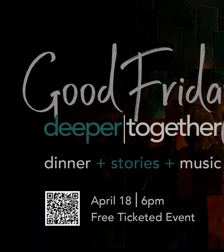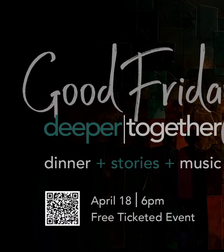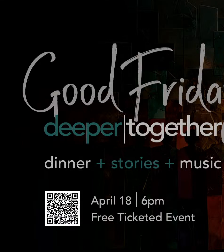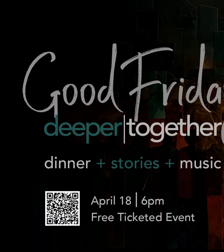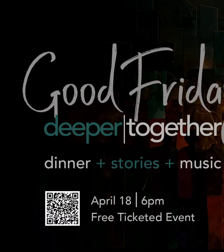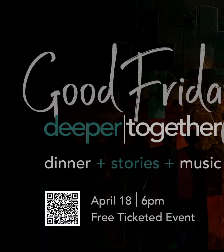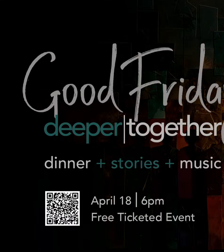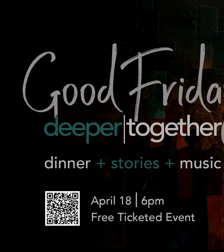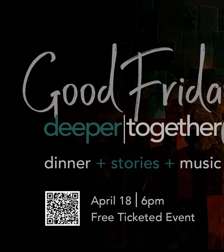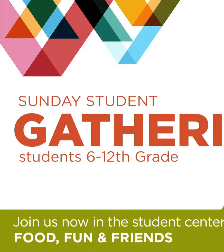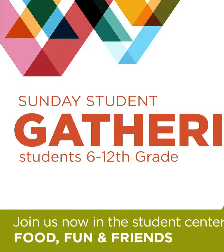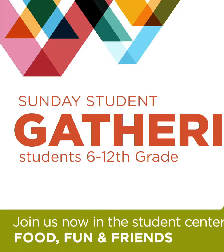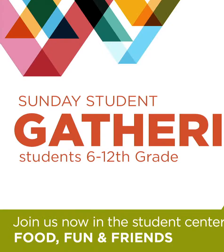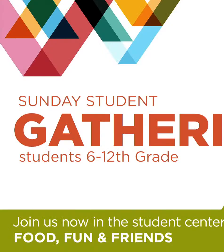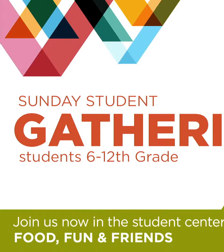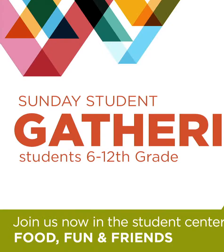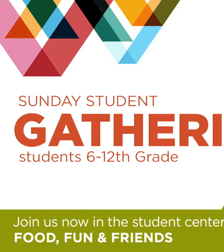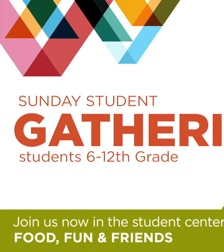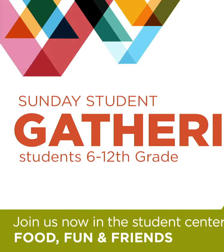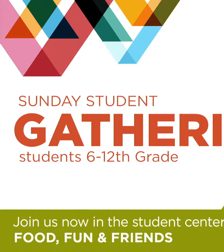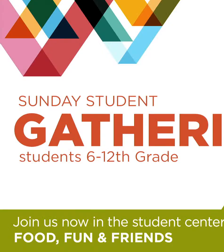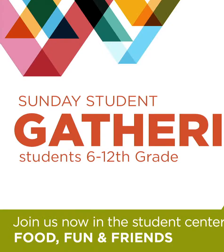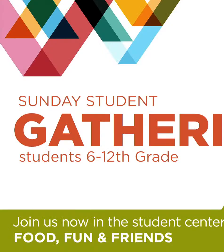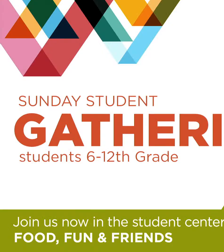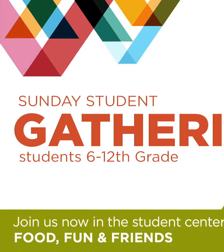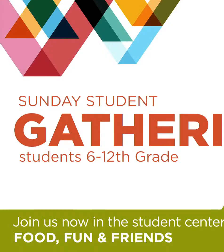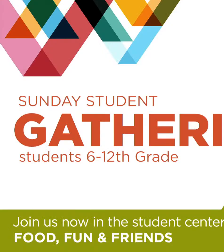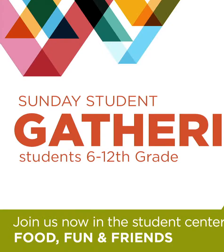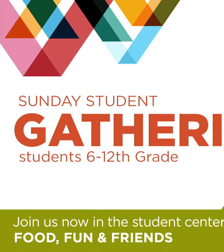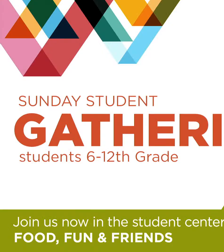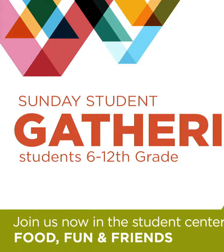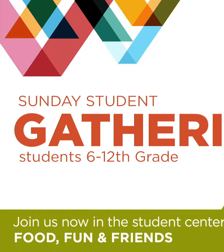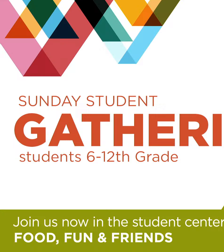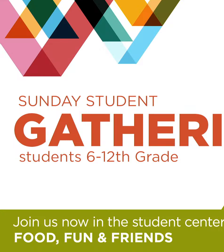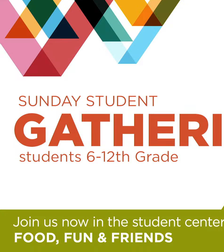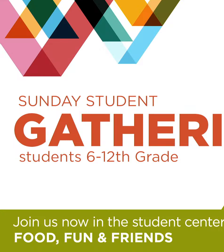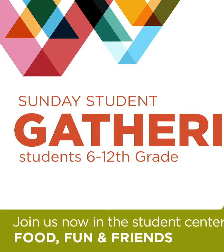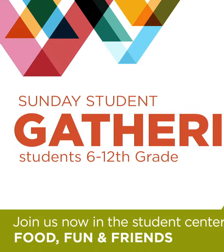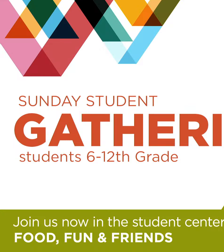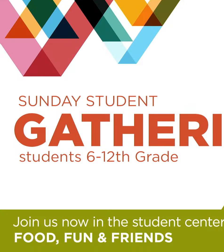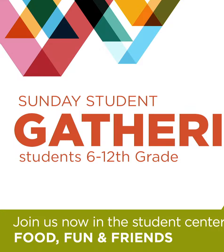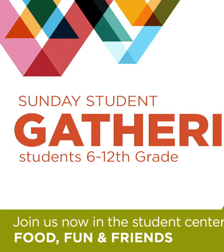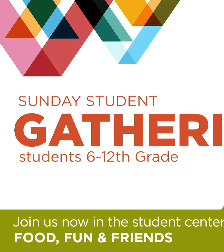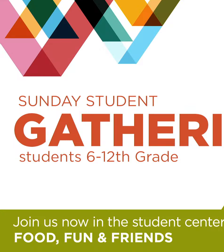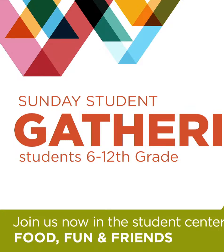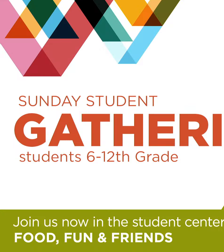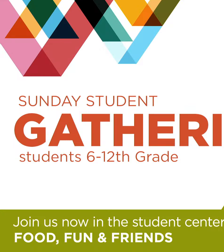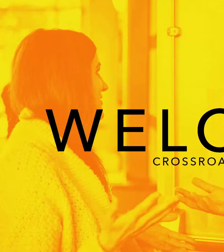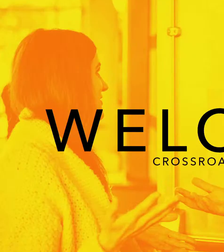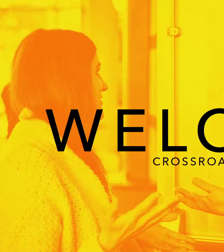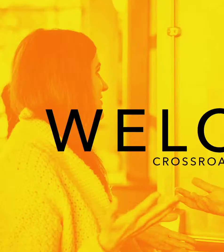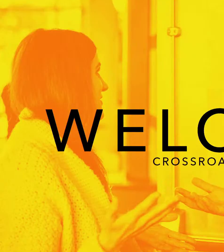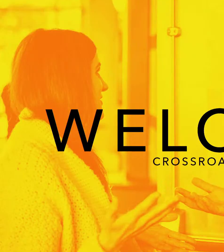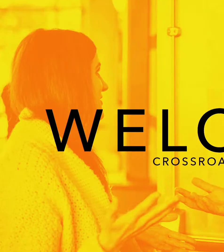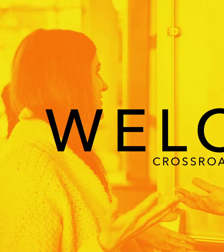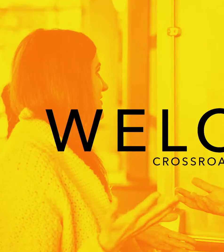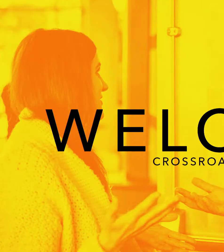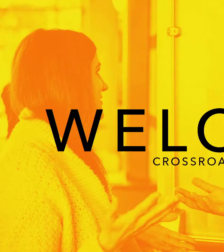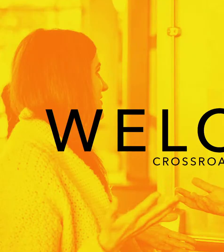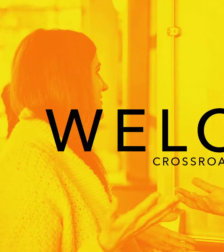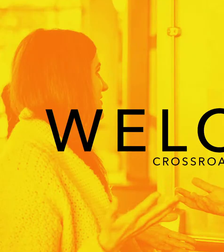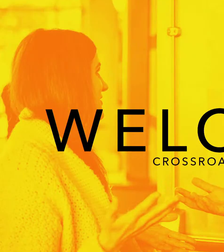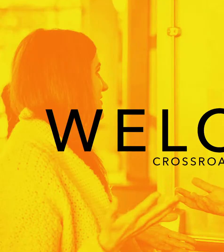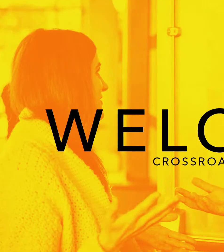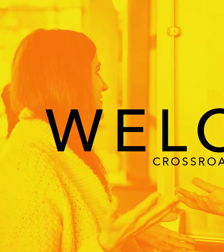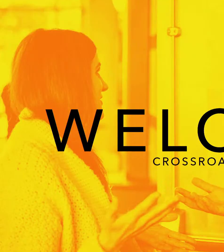Up ahead you'll find a peace of mind, relief from the trying.